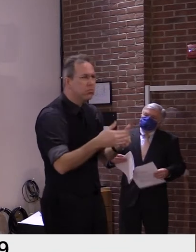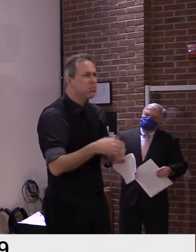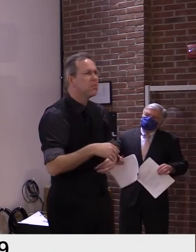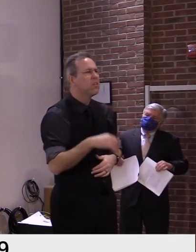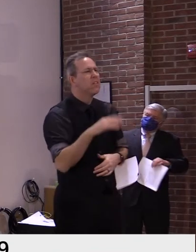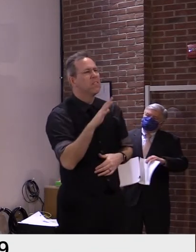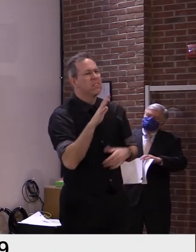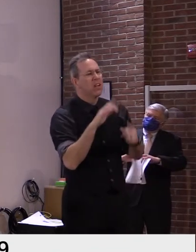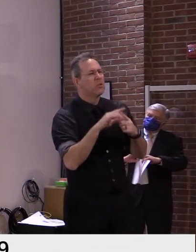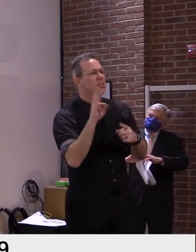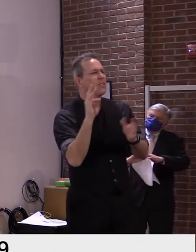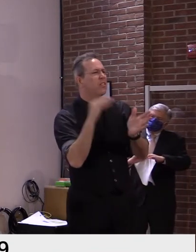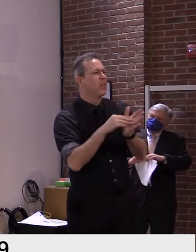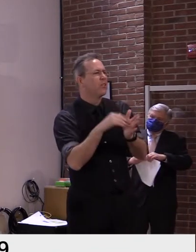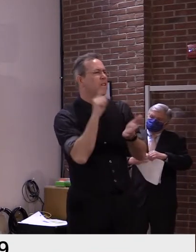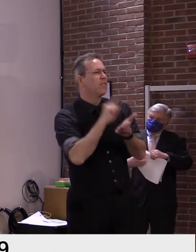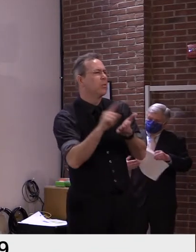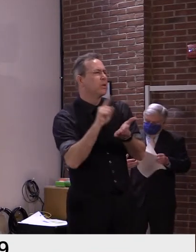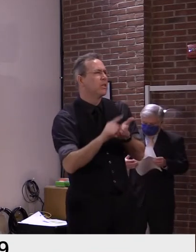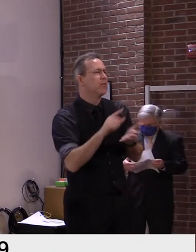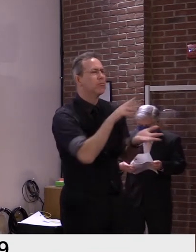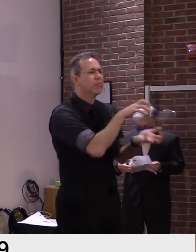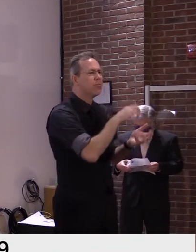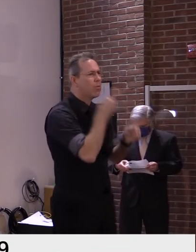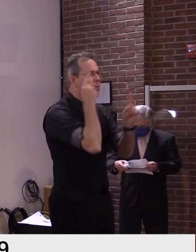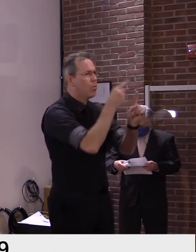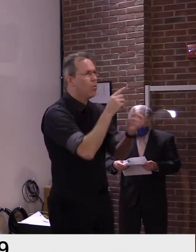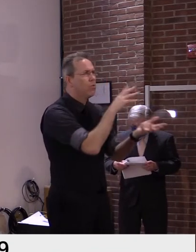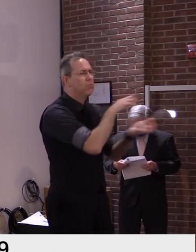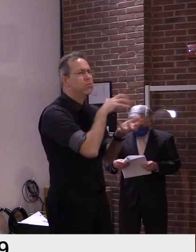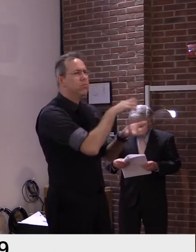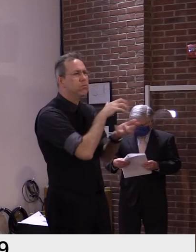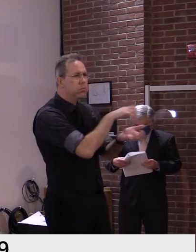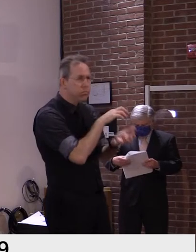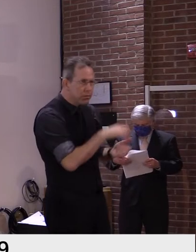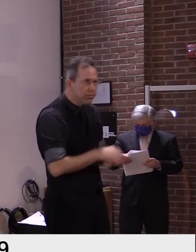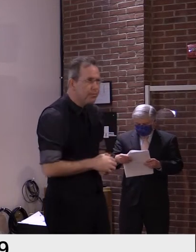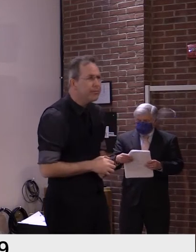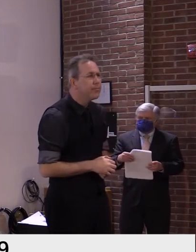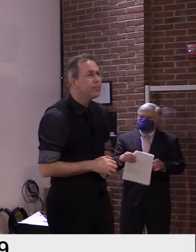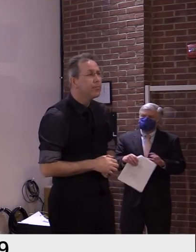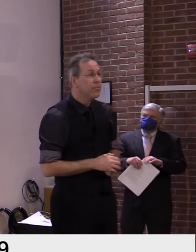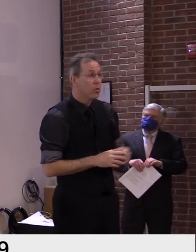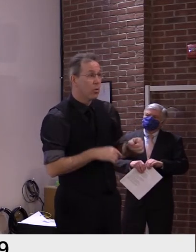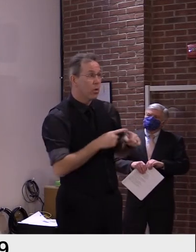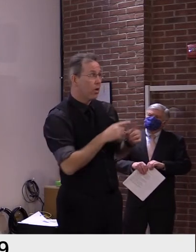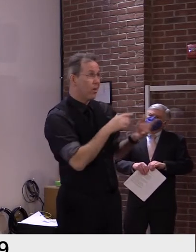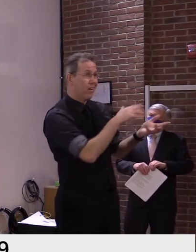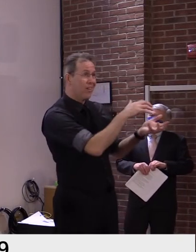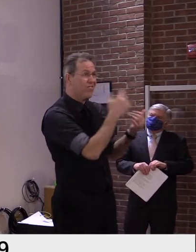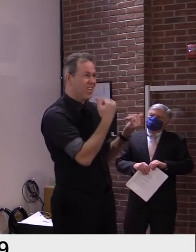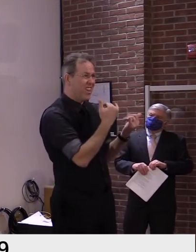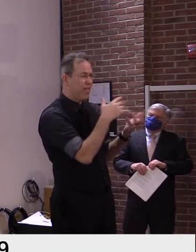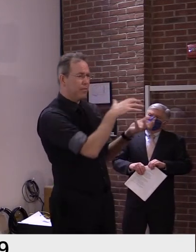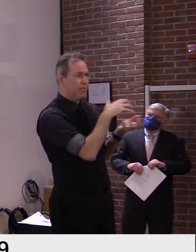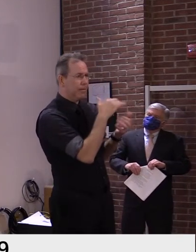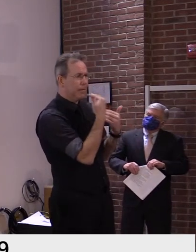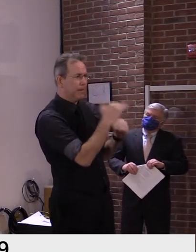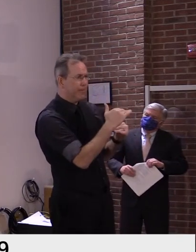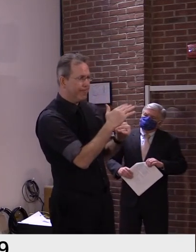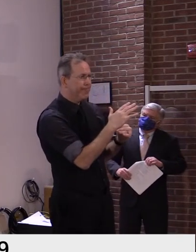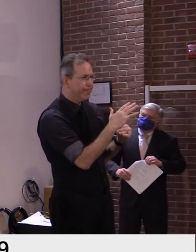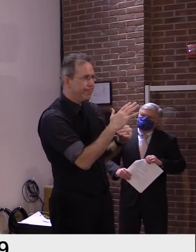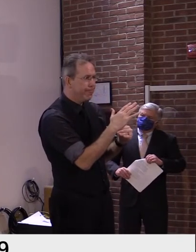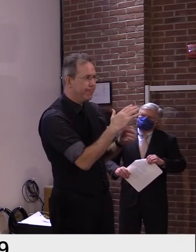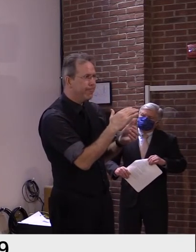again, the first in March, it's going to be limited, but we already have some in hand. So we'll be able to start